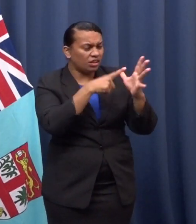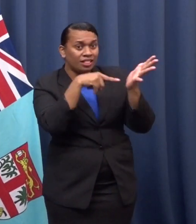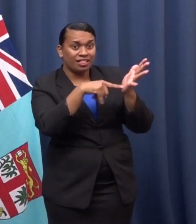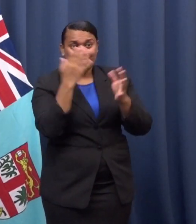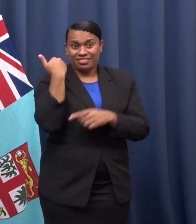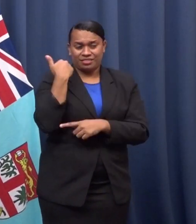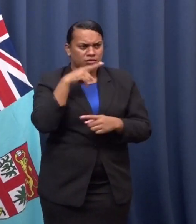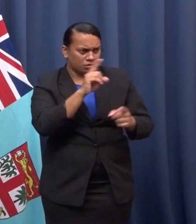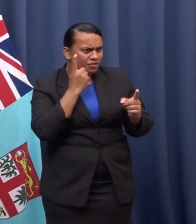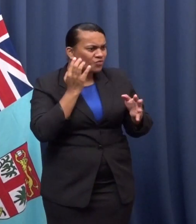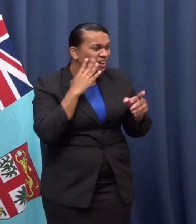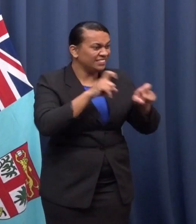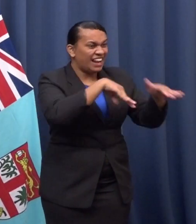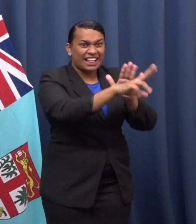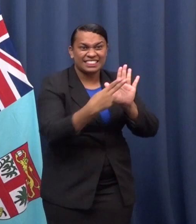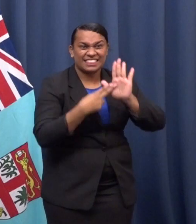Nandi Hospital.